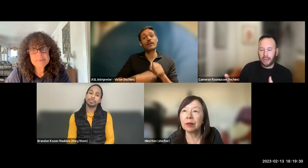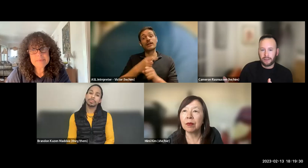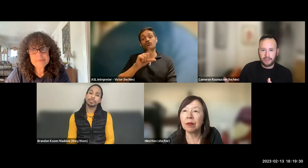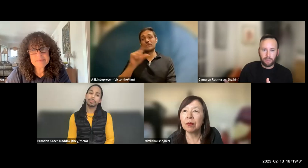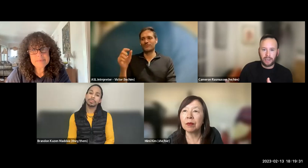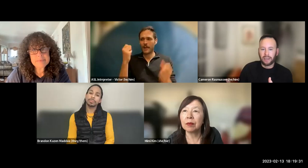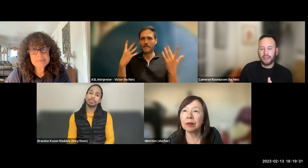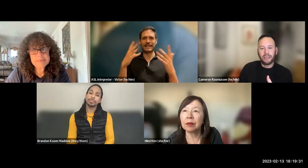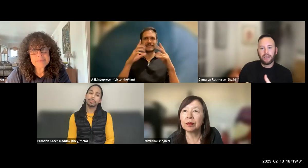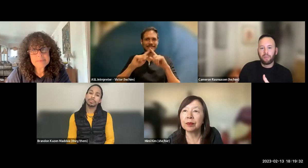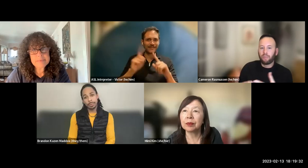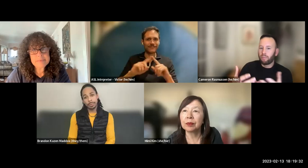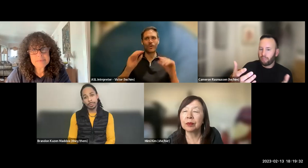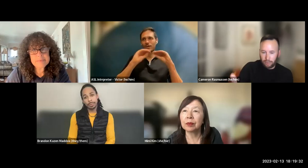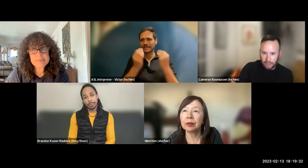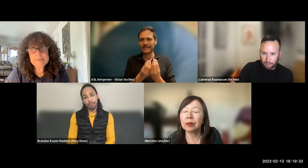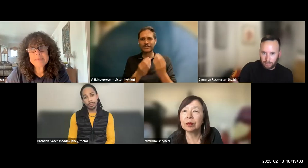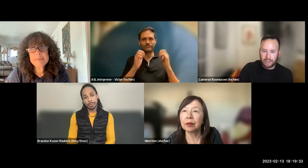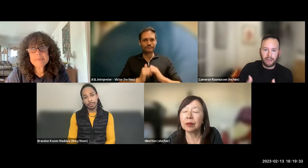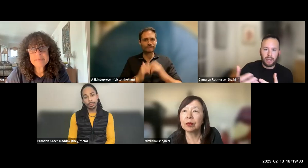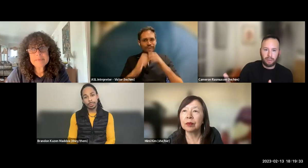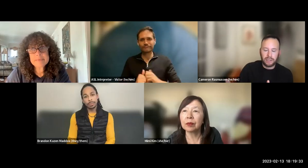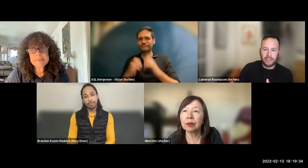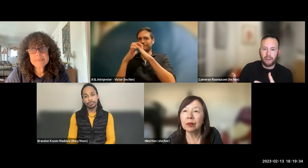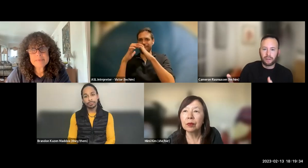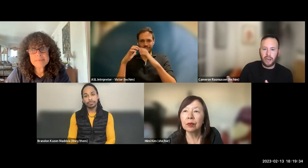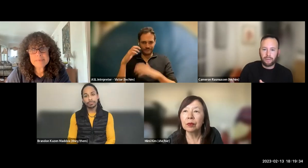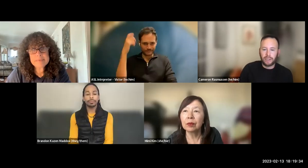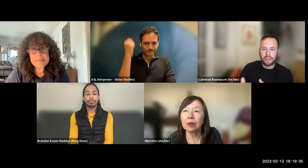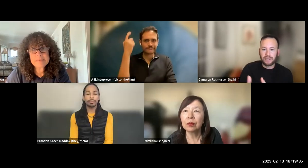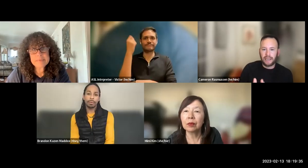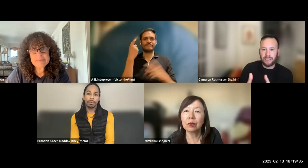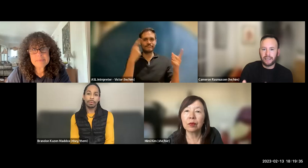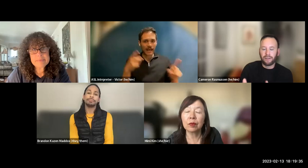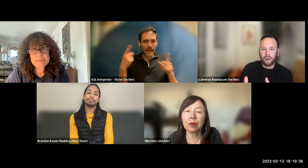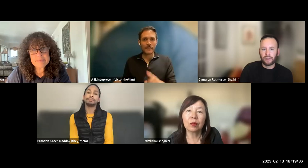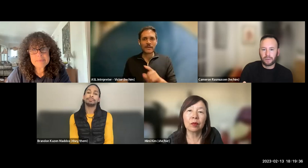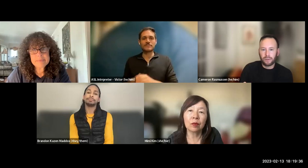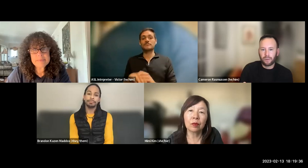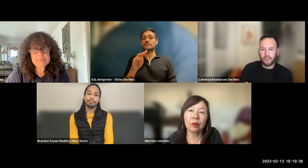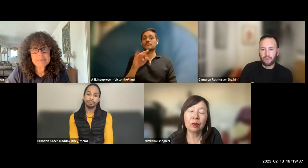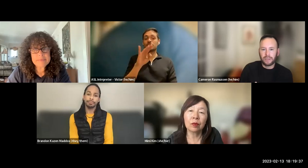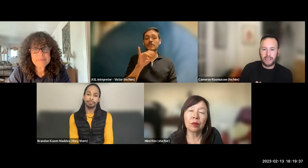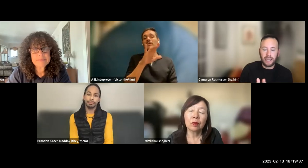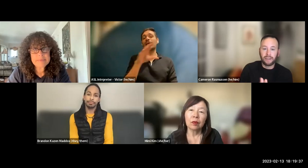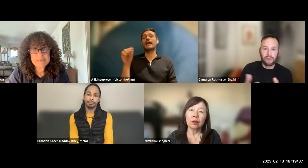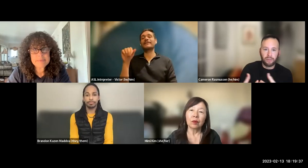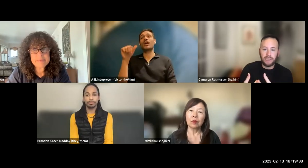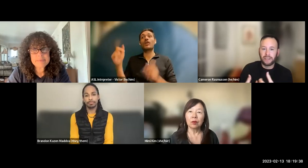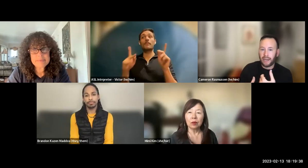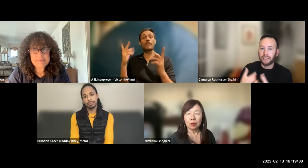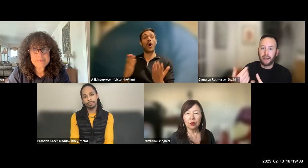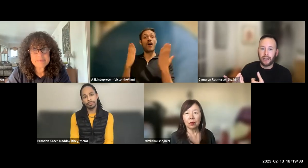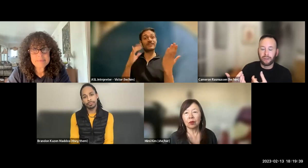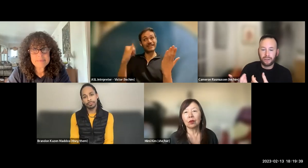and organizing was happening. People like Mimi and Beth Ritchie and others offered us this idea of carceral social work, which again, sort of for